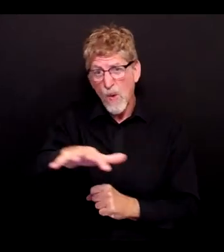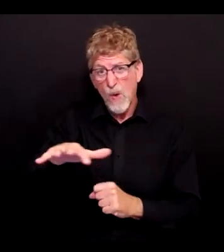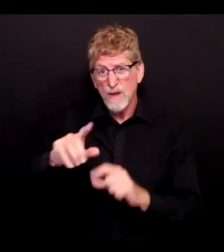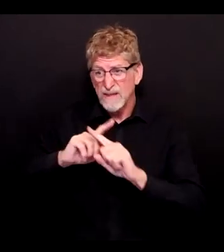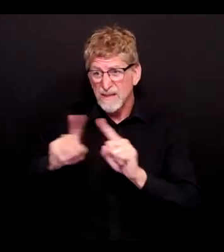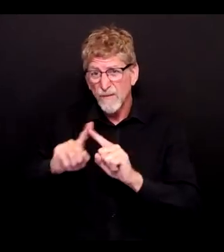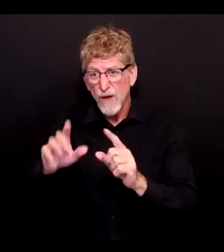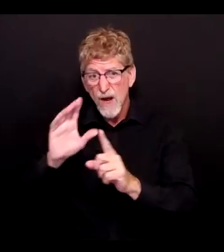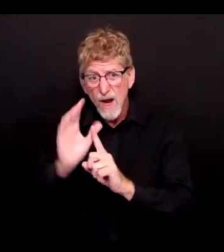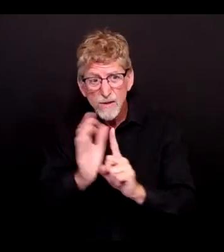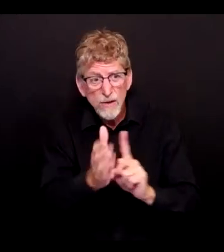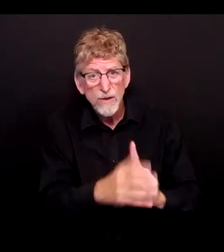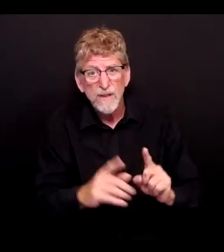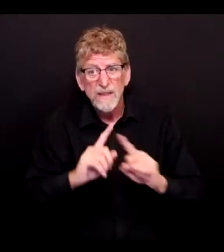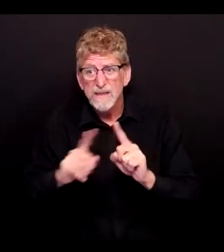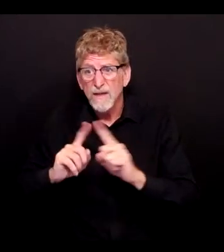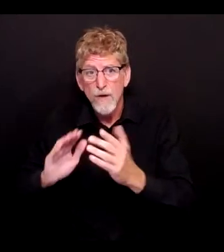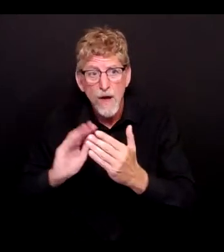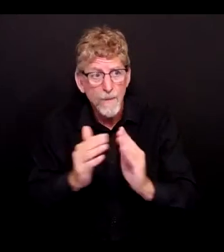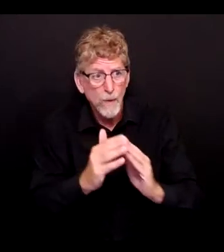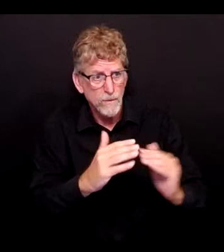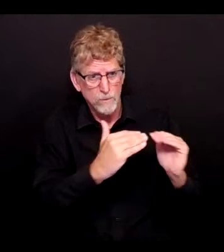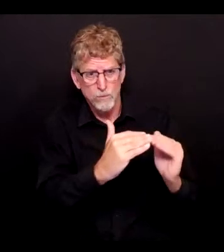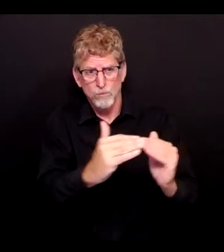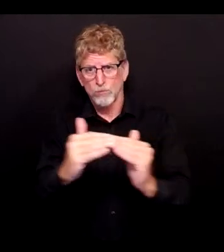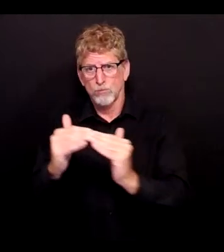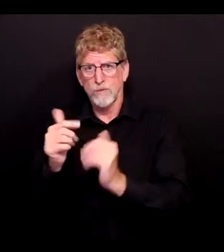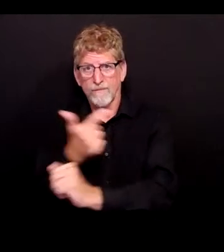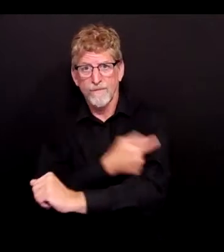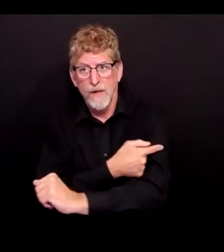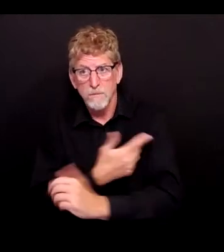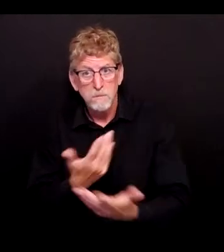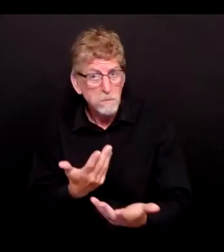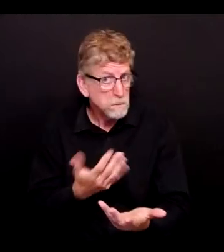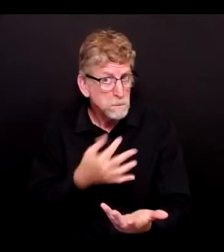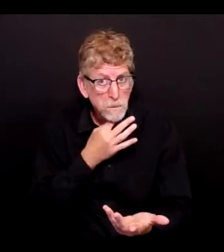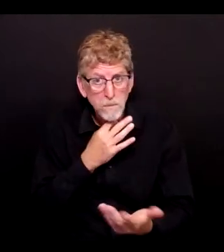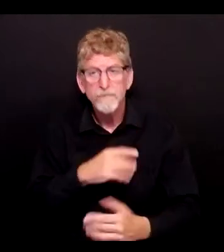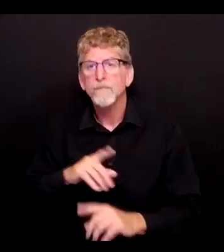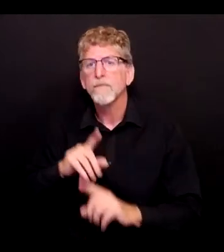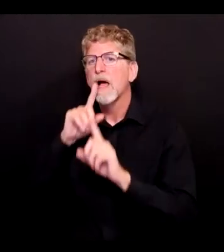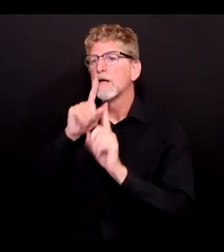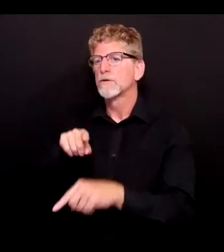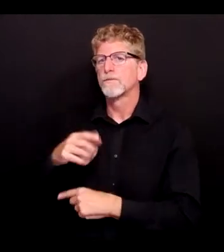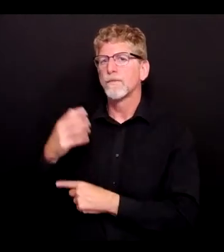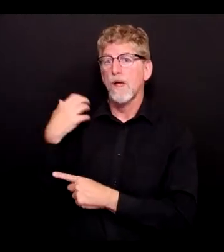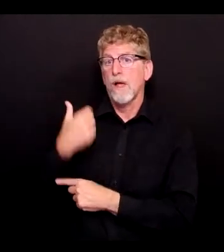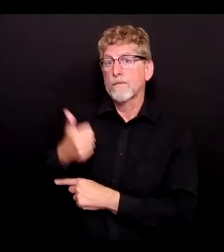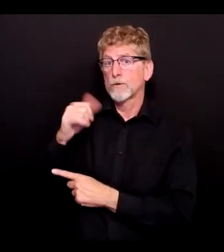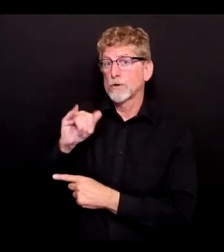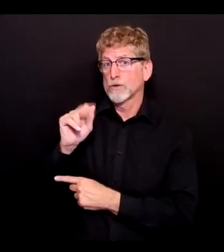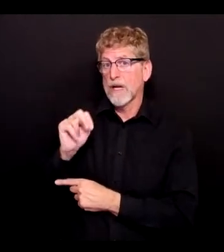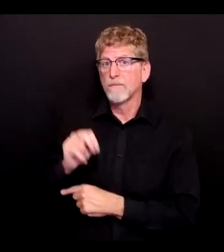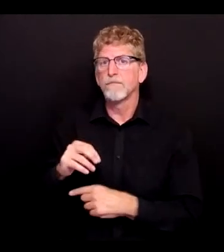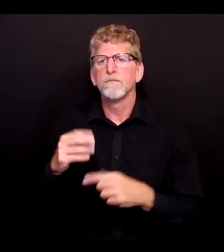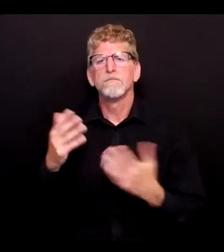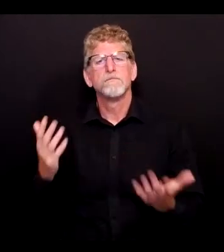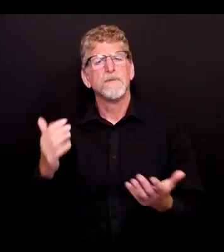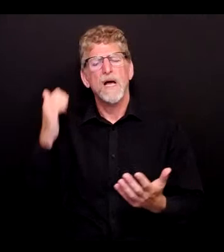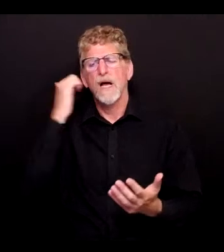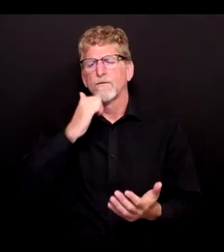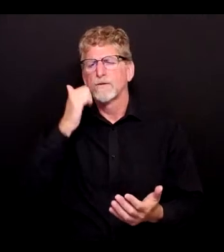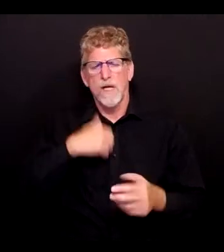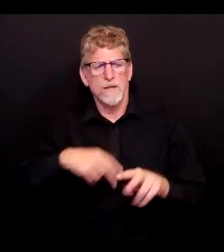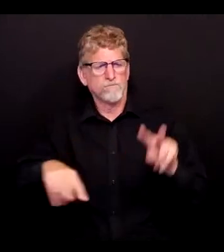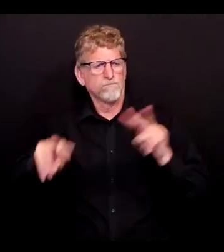going better all the time. I think we have better information, we have better data on where where